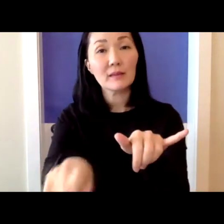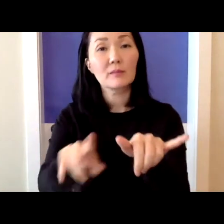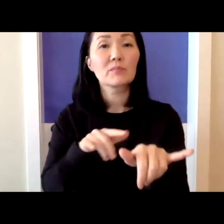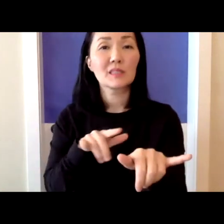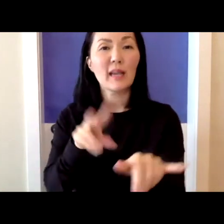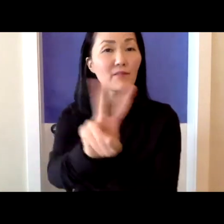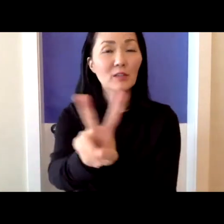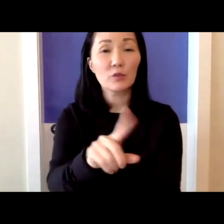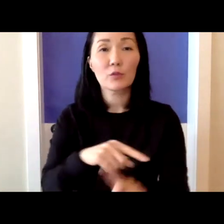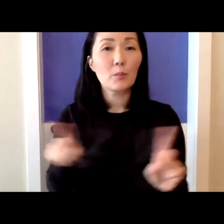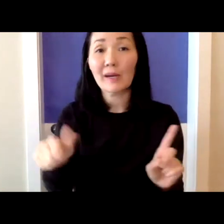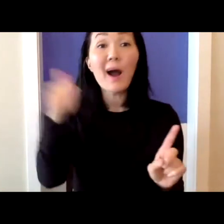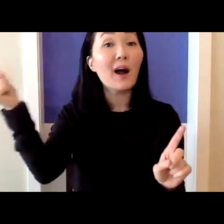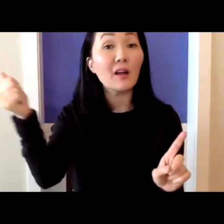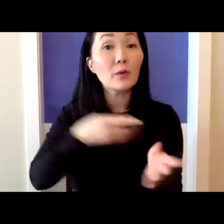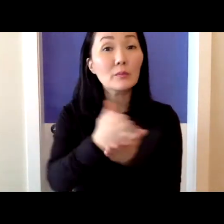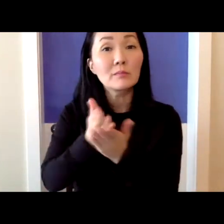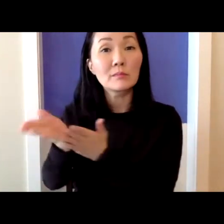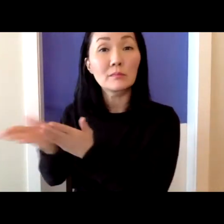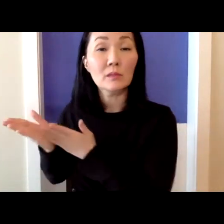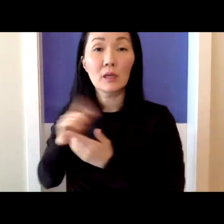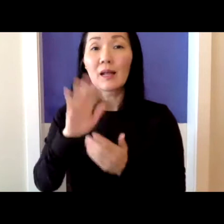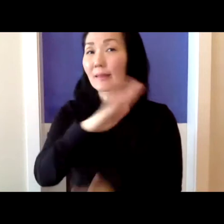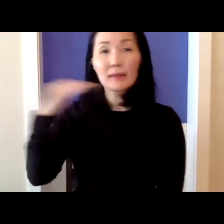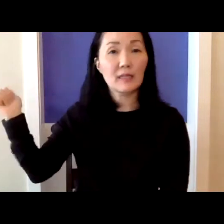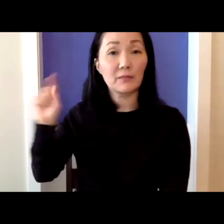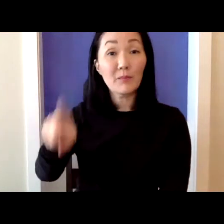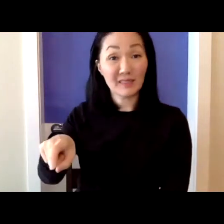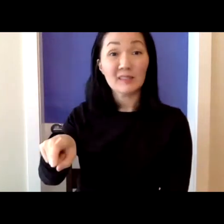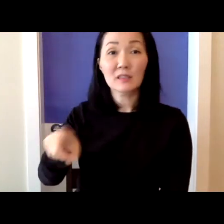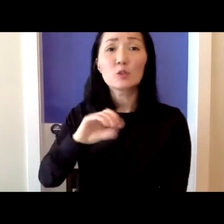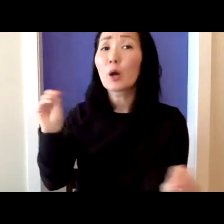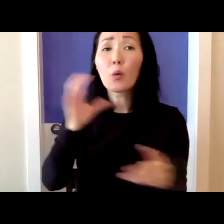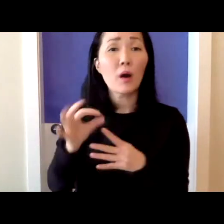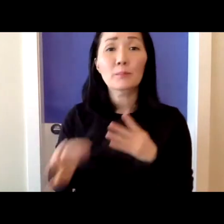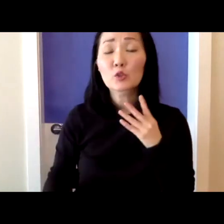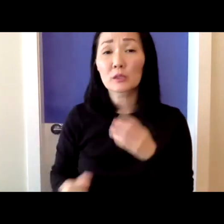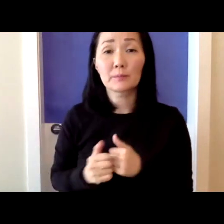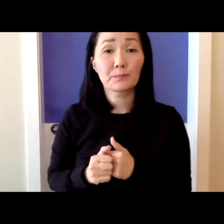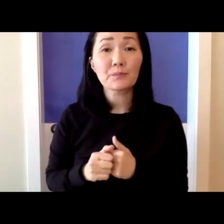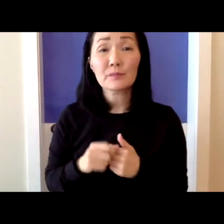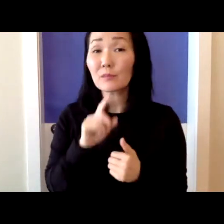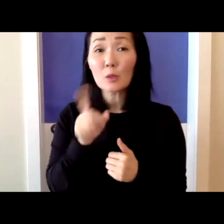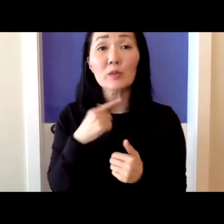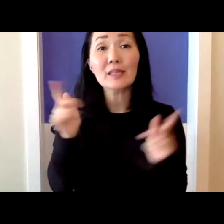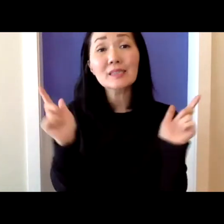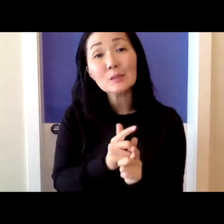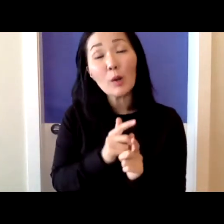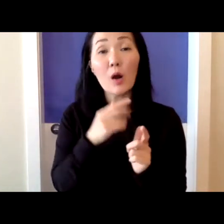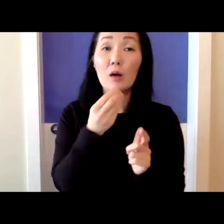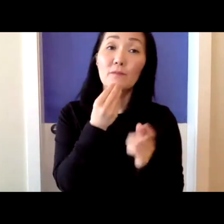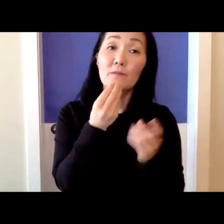more neighborhood restaurants, no more corner grocers. Your only choice will be Whole Foods, you know, who is in fact owned by Amazon